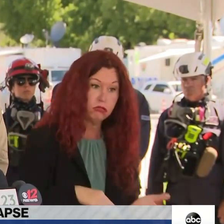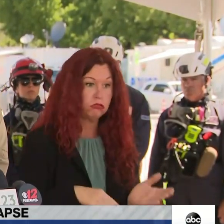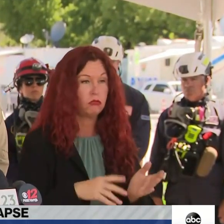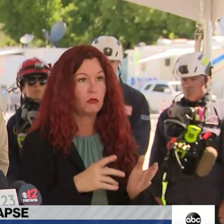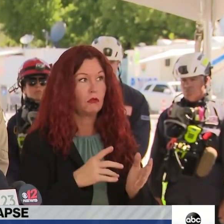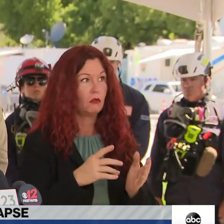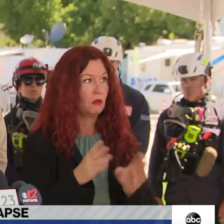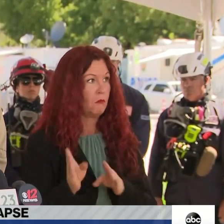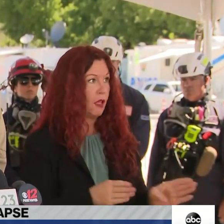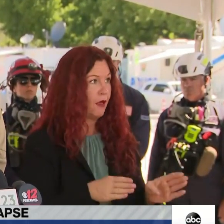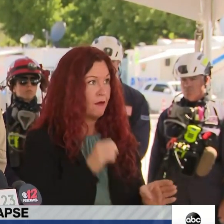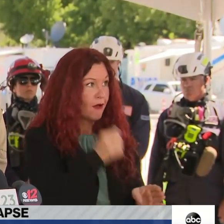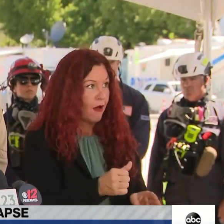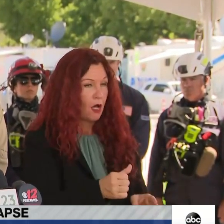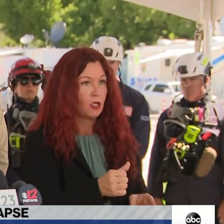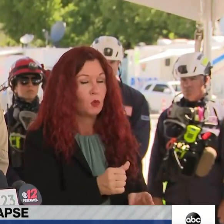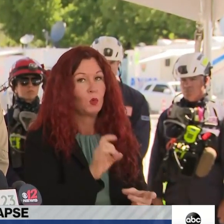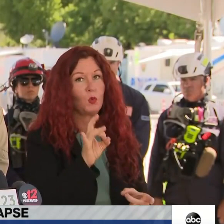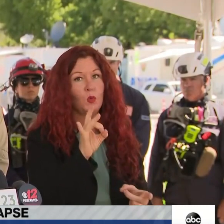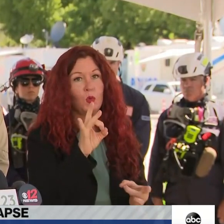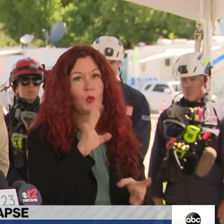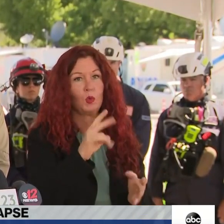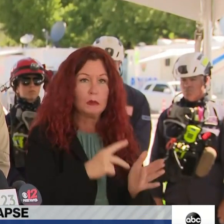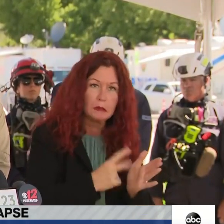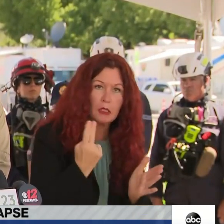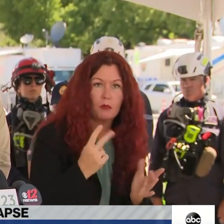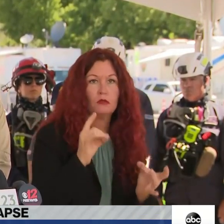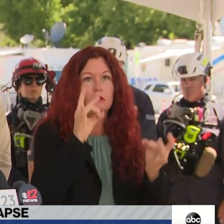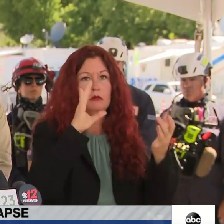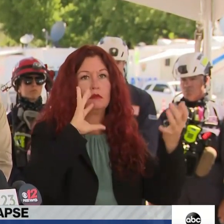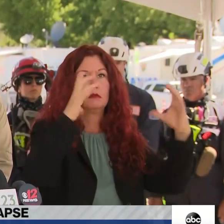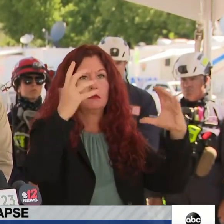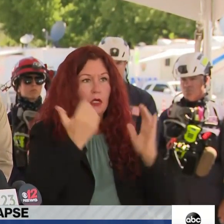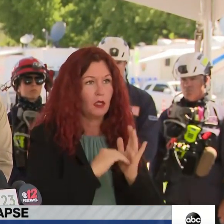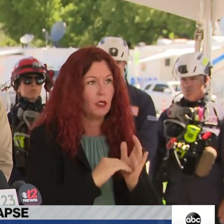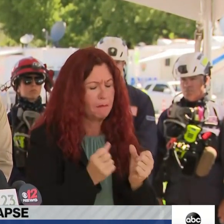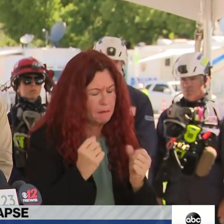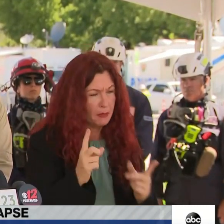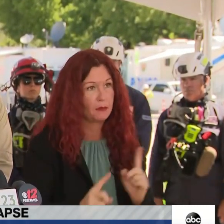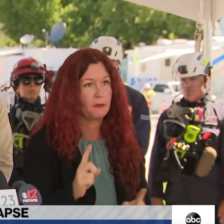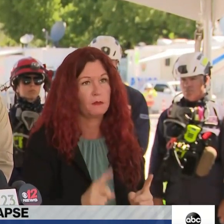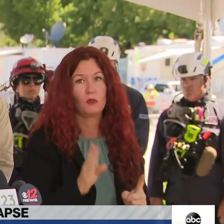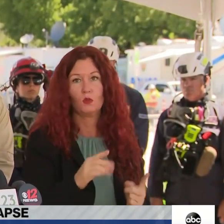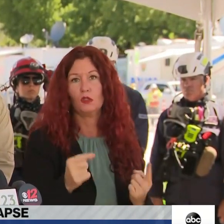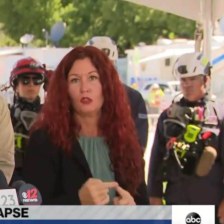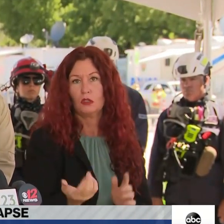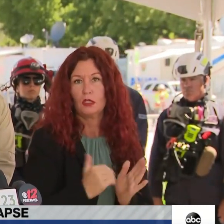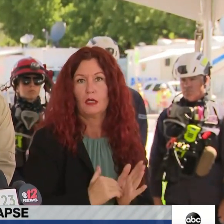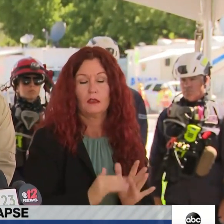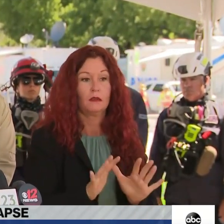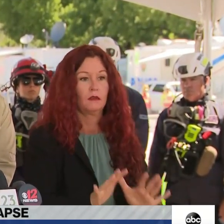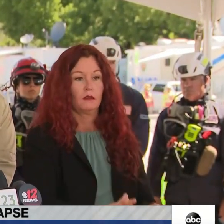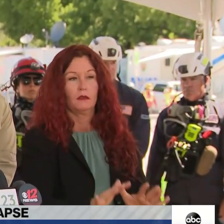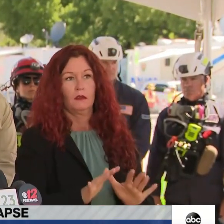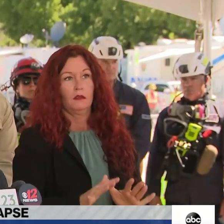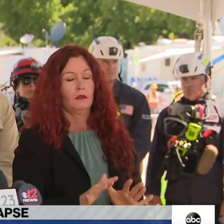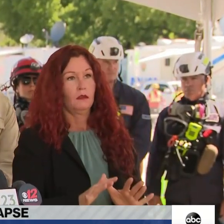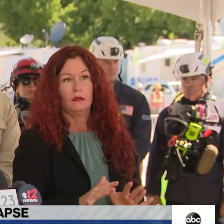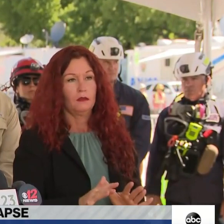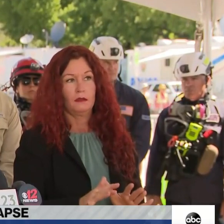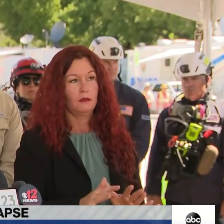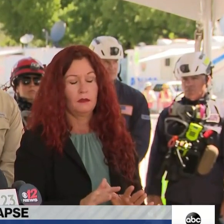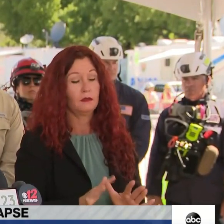way, that would really put us back. And so, given the difficult circumstances, I think